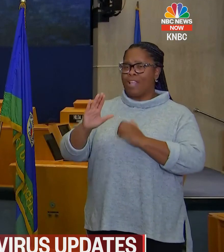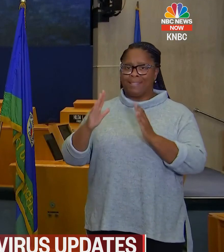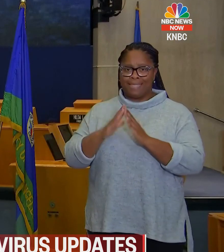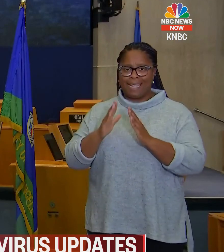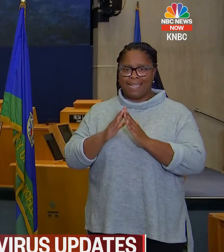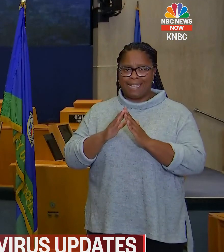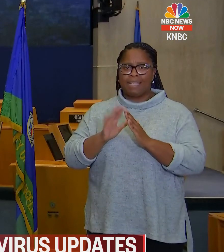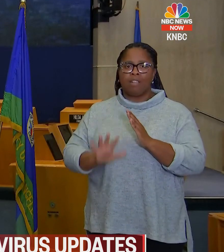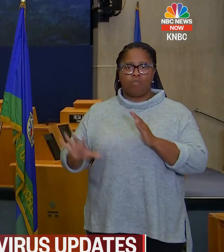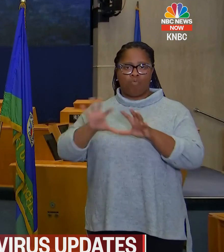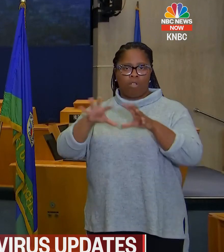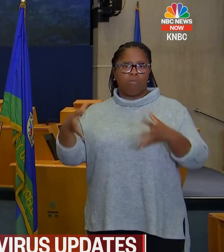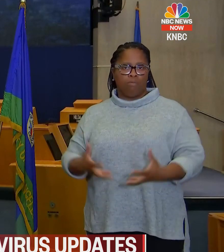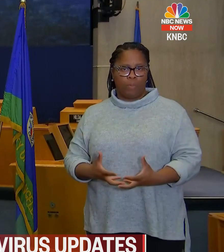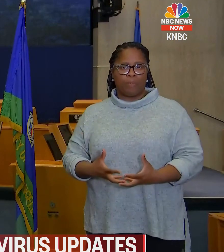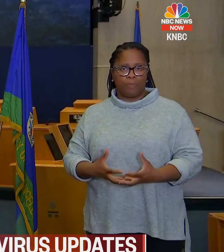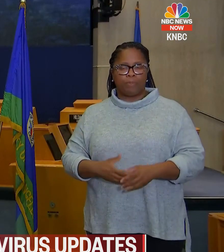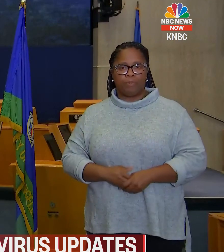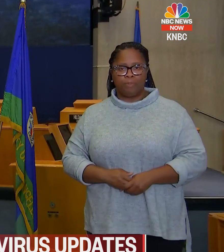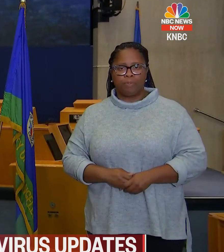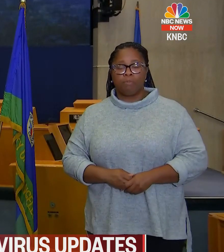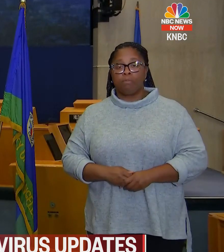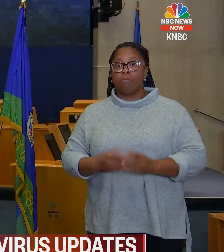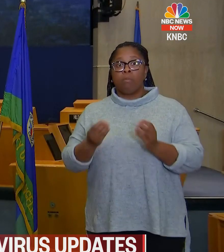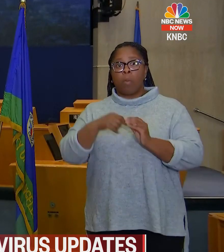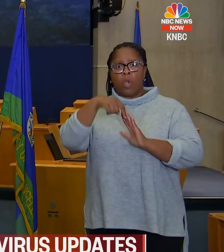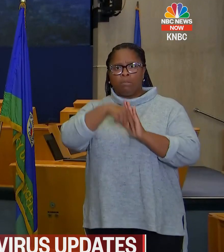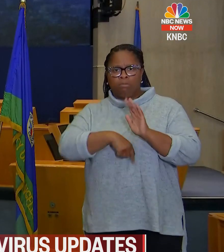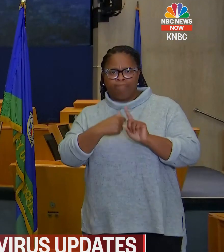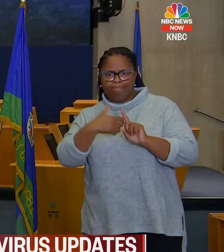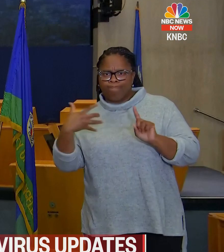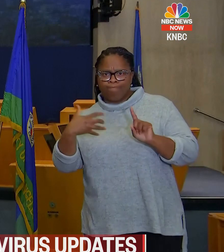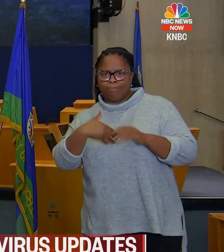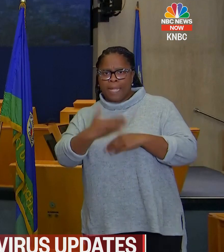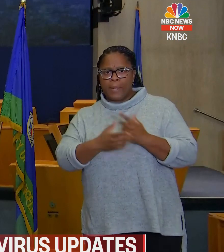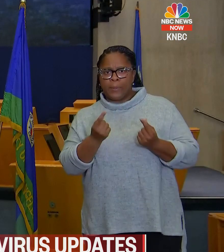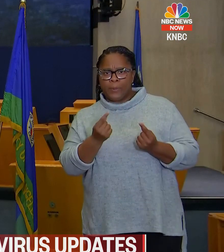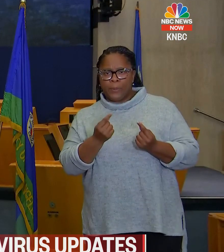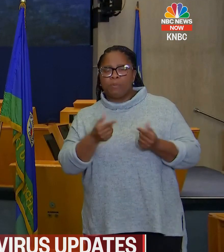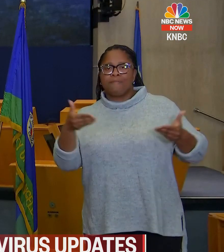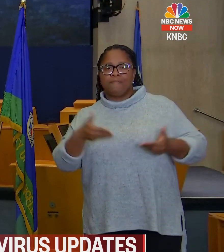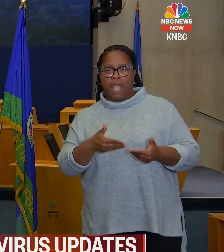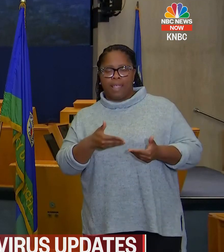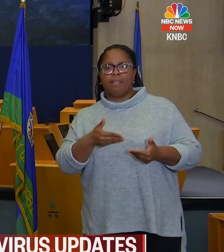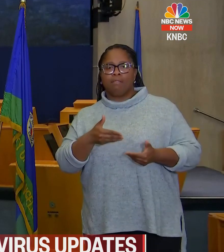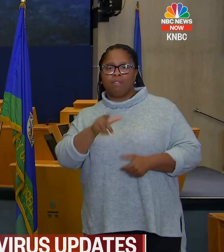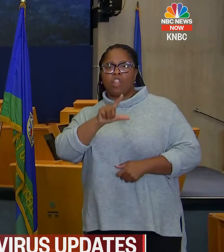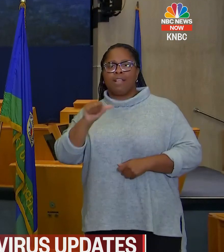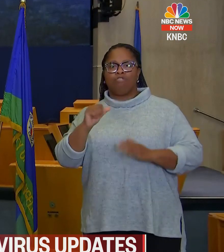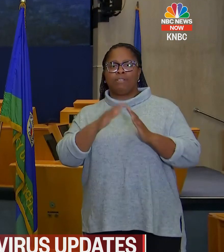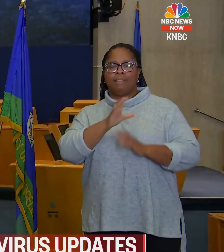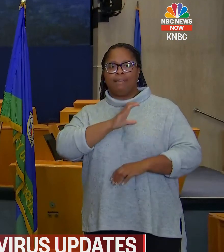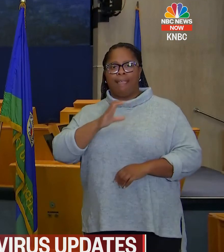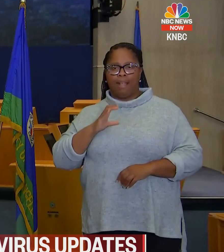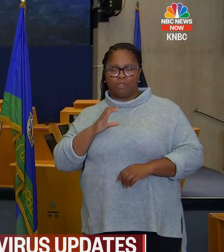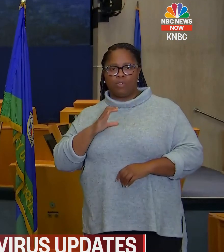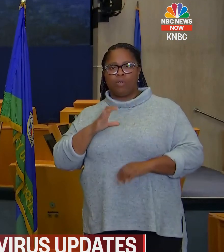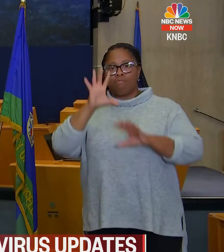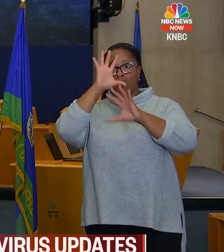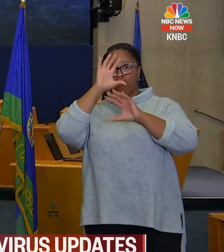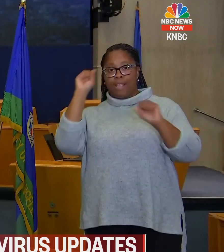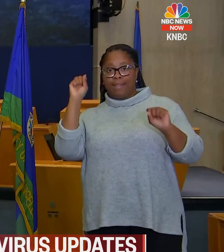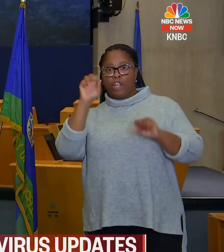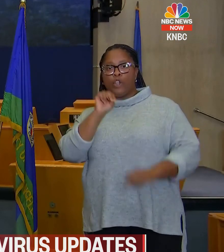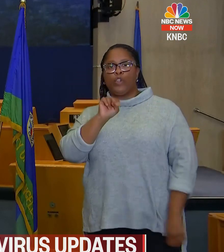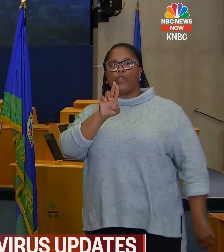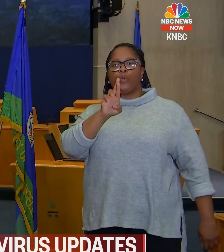across the globe. To speak a little bit more about the next steps, I'd like to invite up my colleague of the Los Angeles City Council, Council President